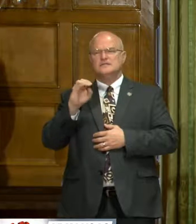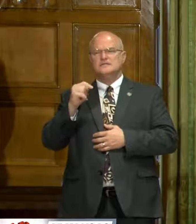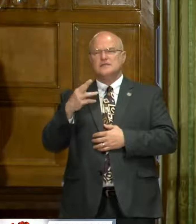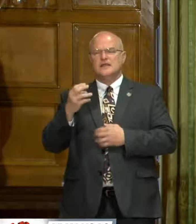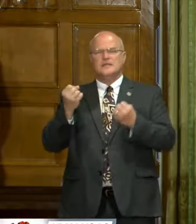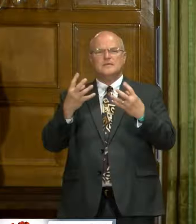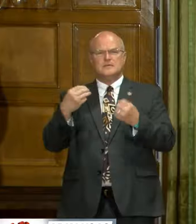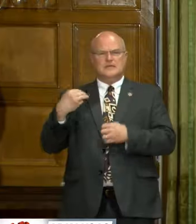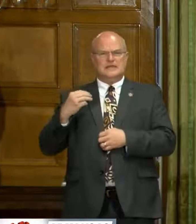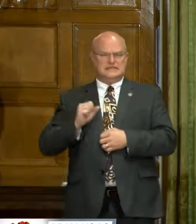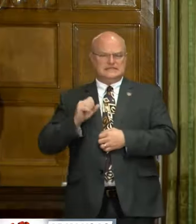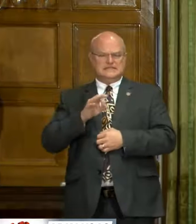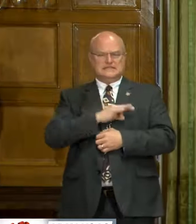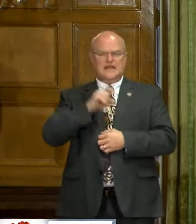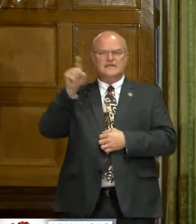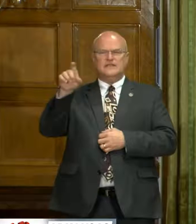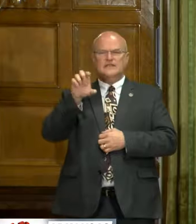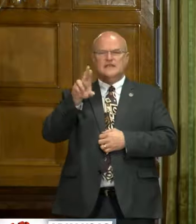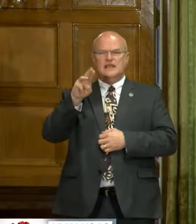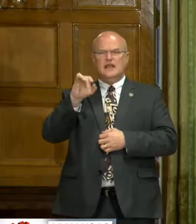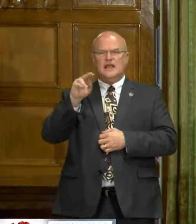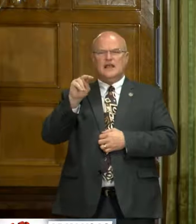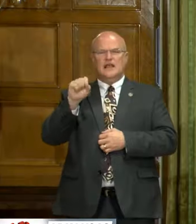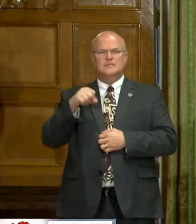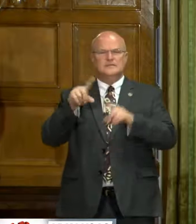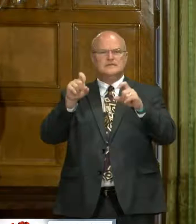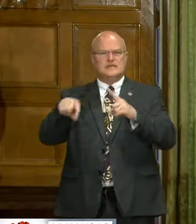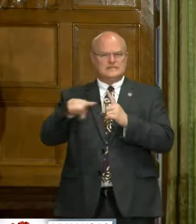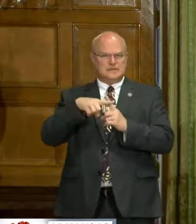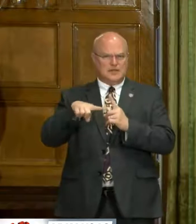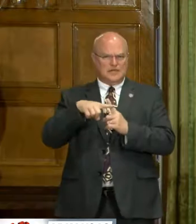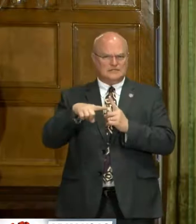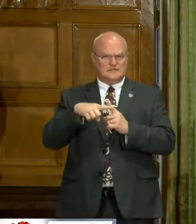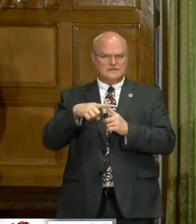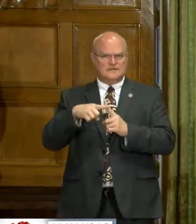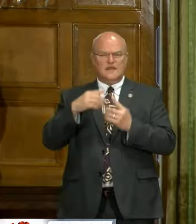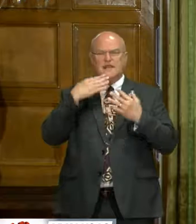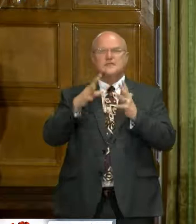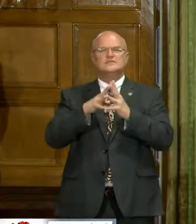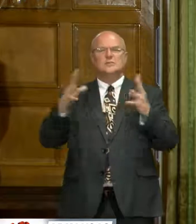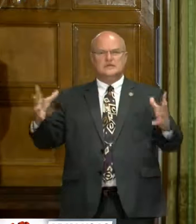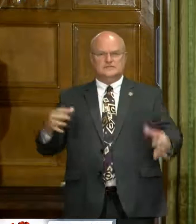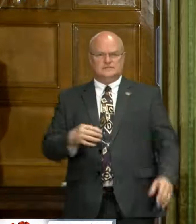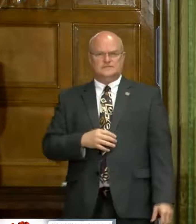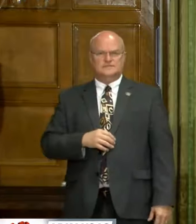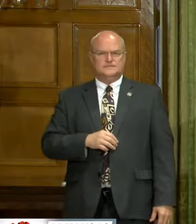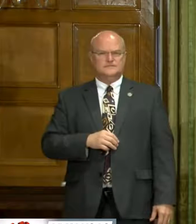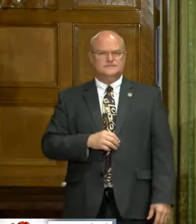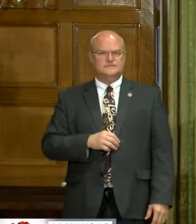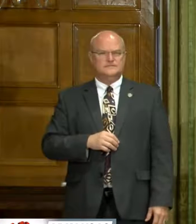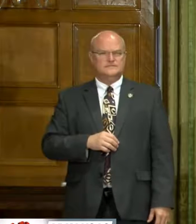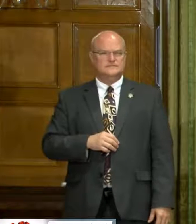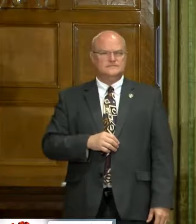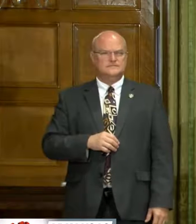of staff at Cummins who have been tested positive. Thank you so much.